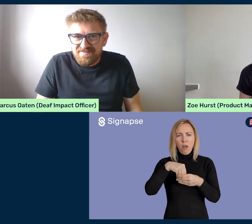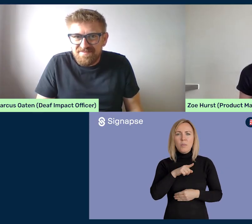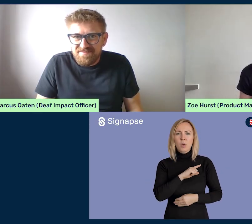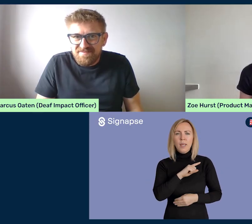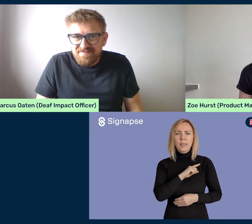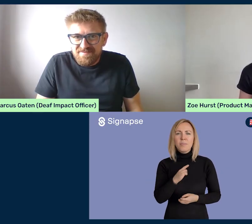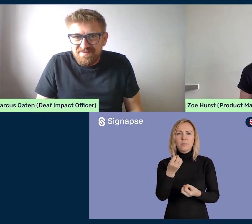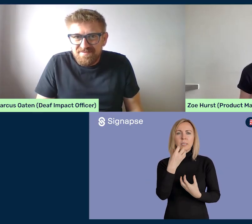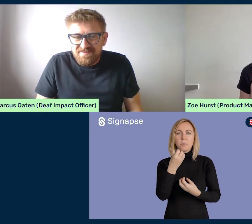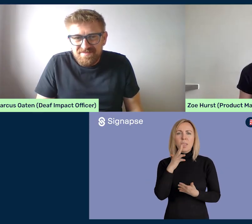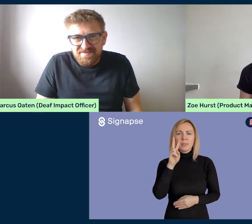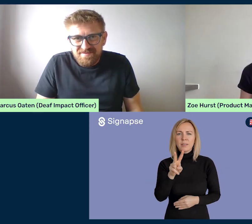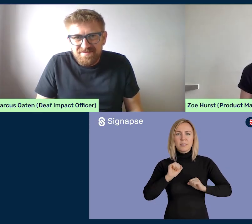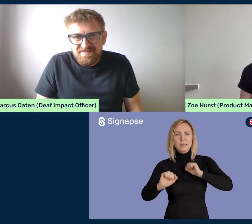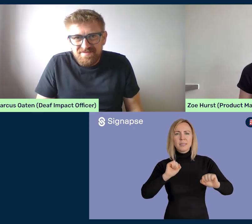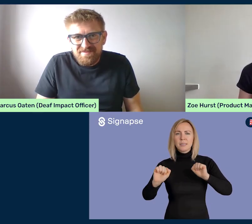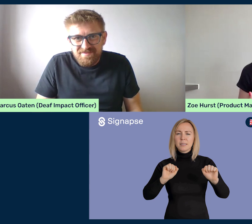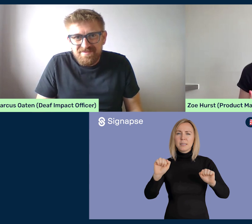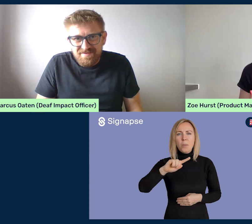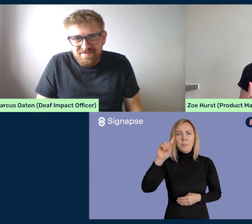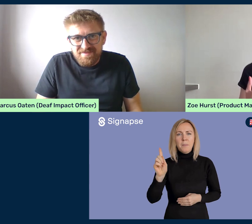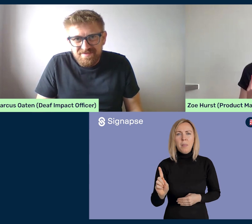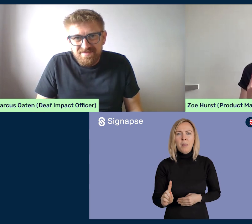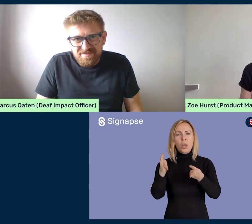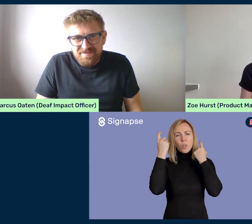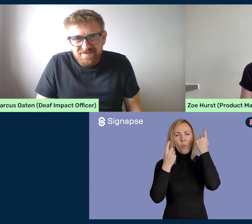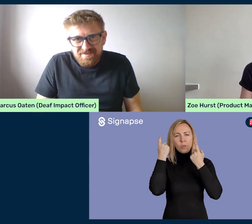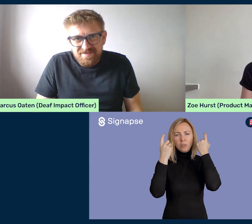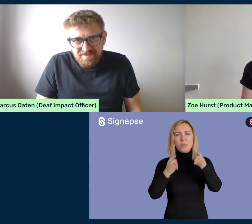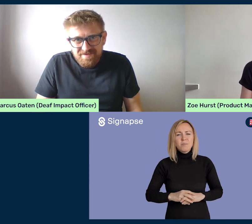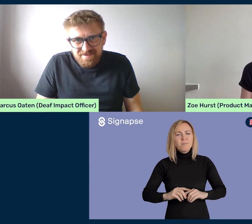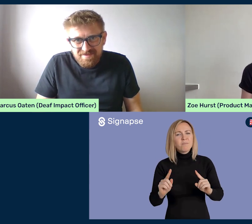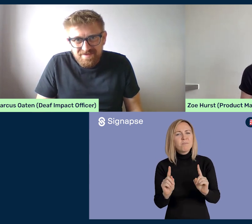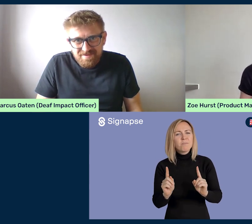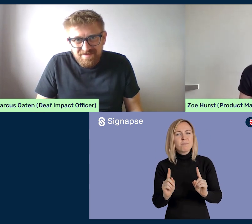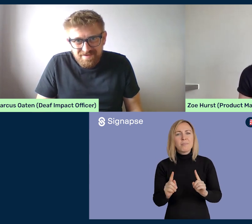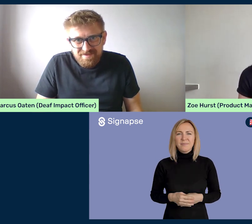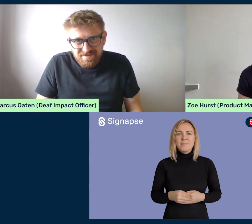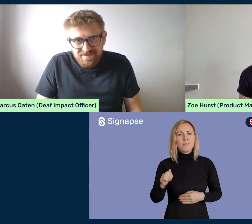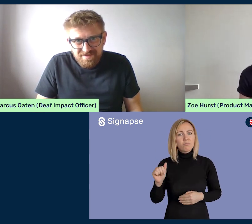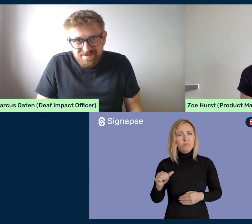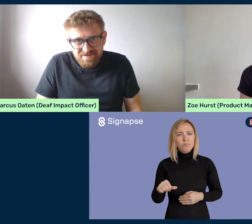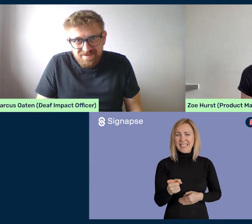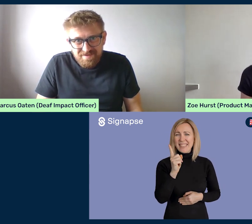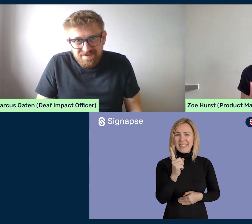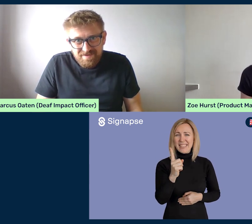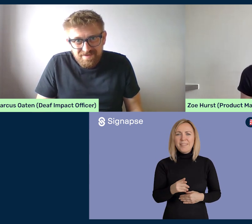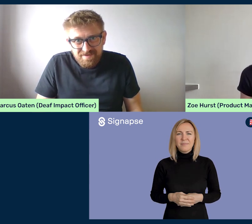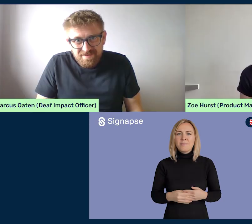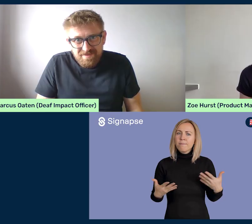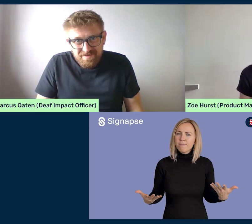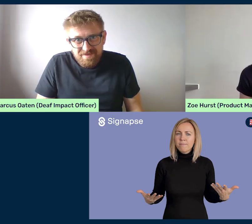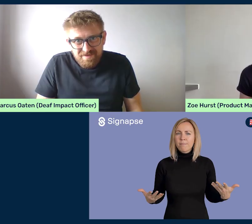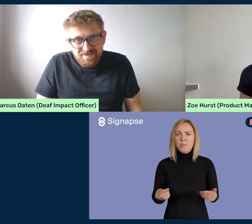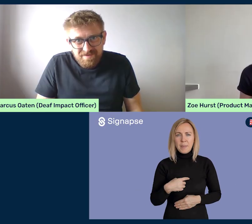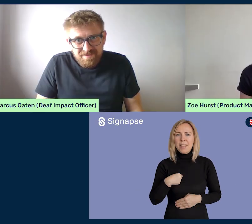get feedback, to see what people thought. And I guess, yeah, that's it. I've never thought about it kind of like that. We see it every day,